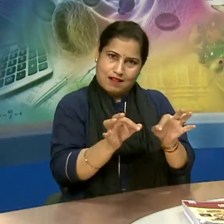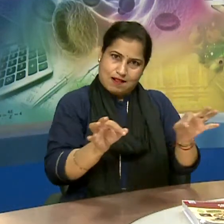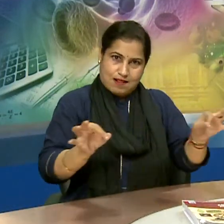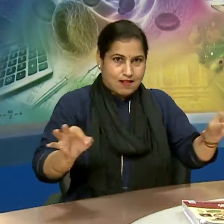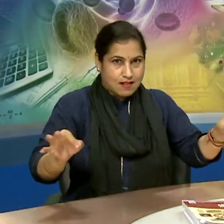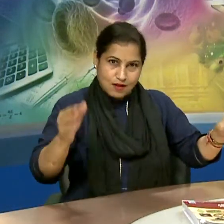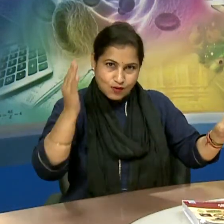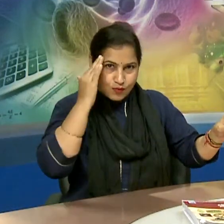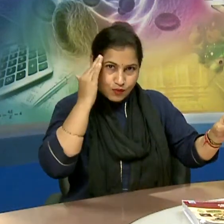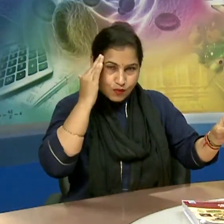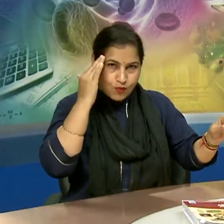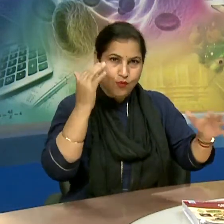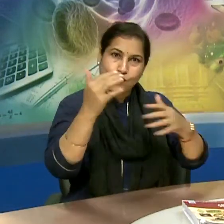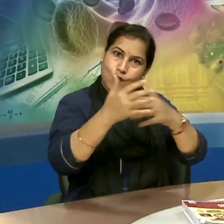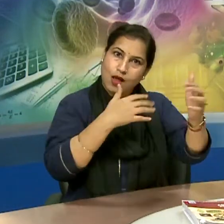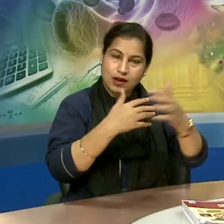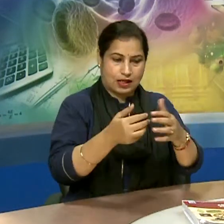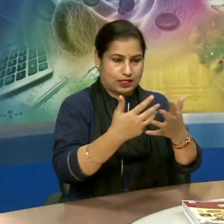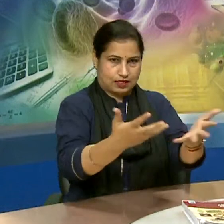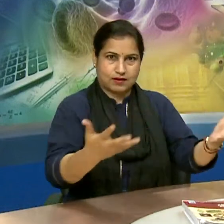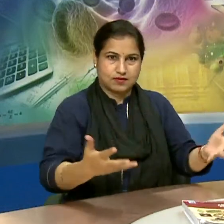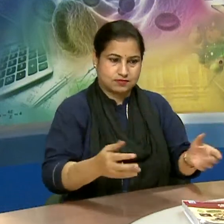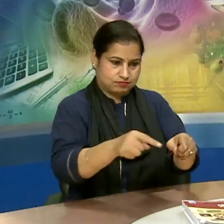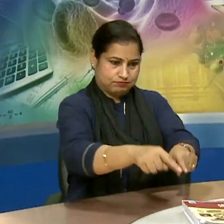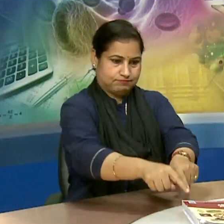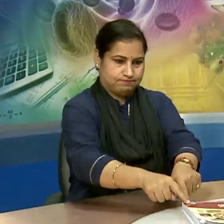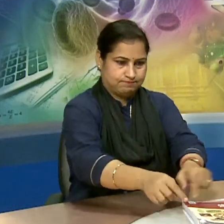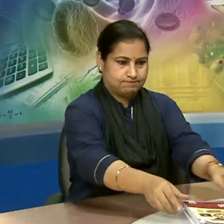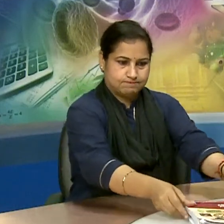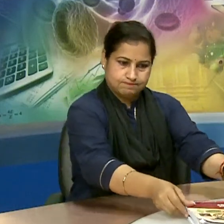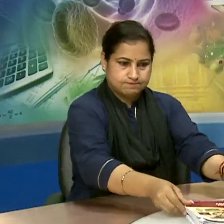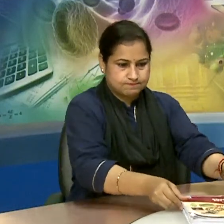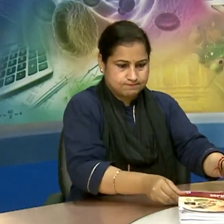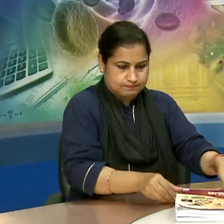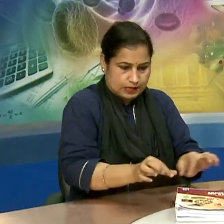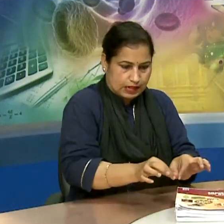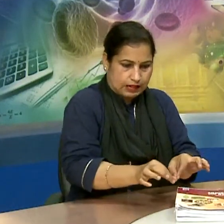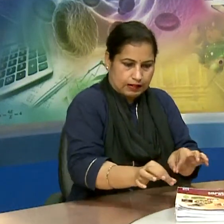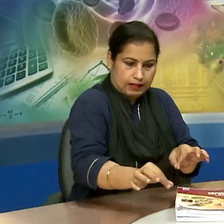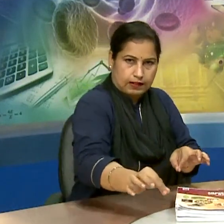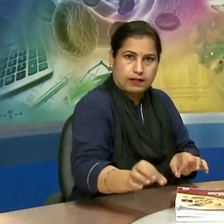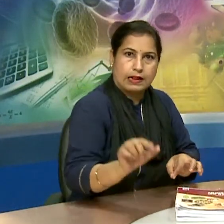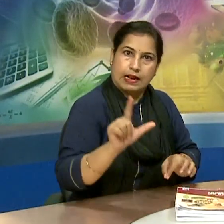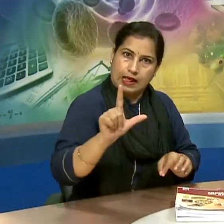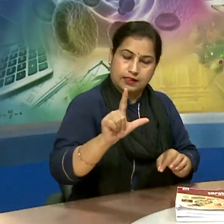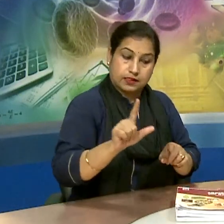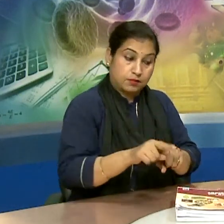Breadth is same as length, but it is different in meaning.